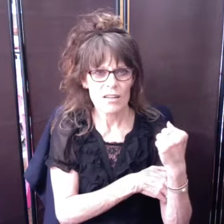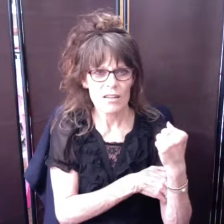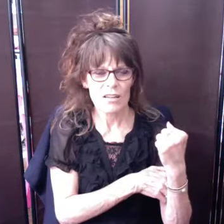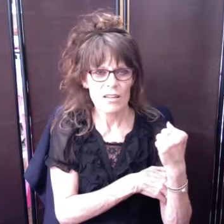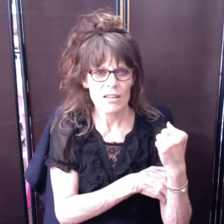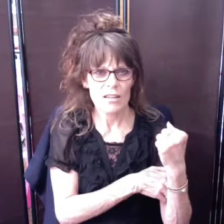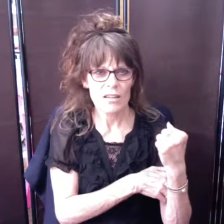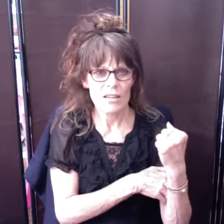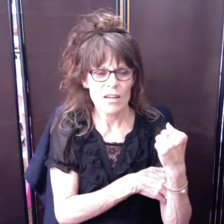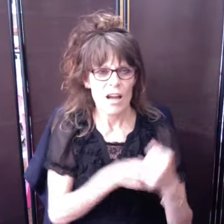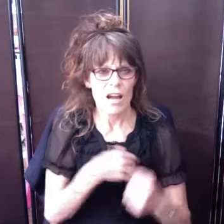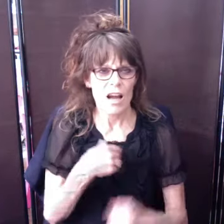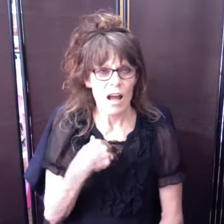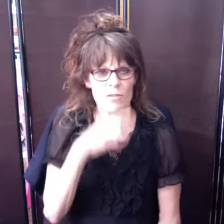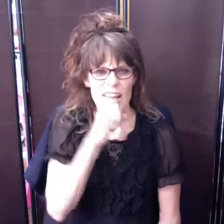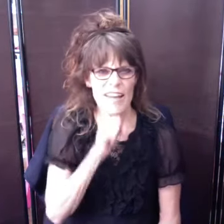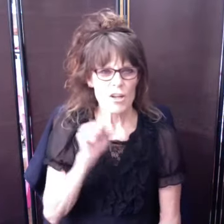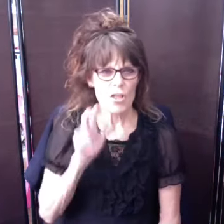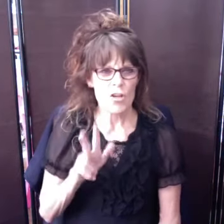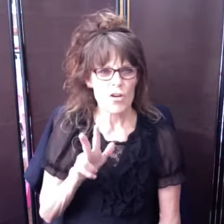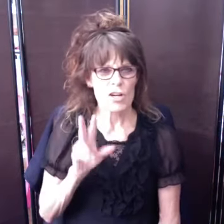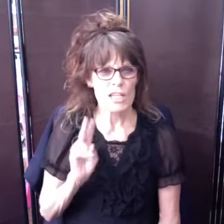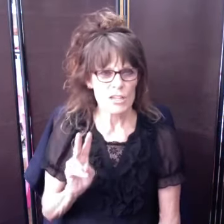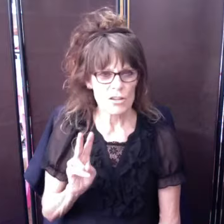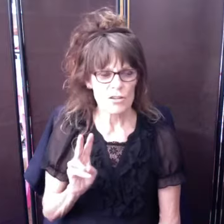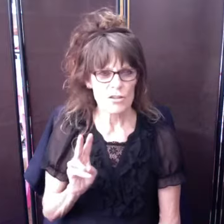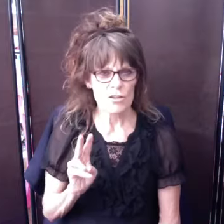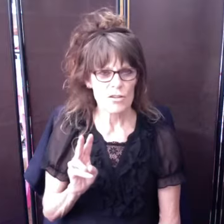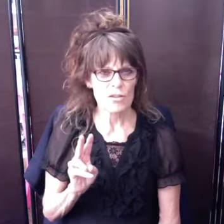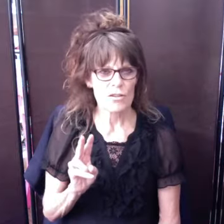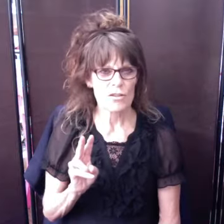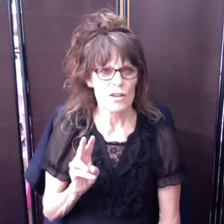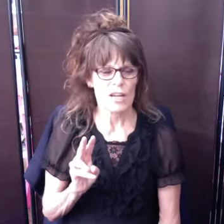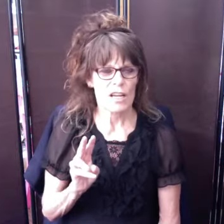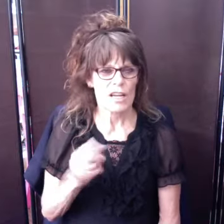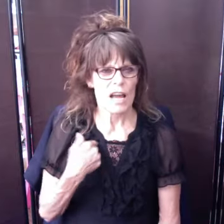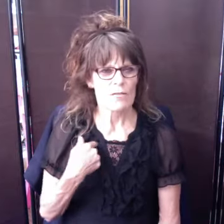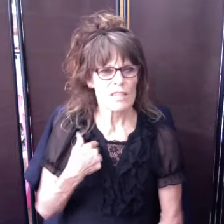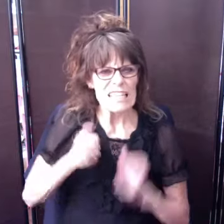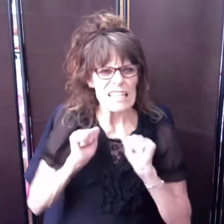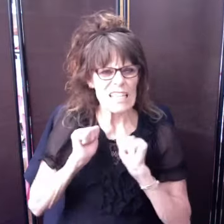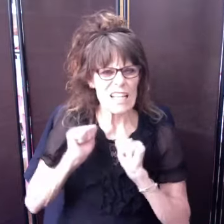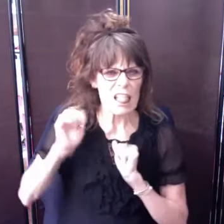I was a 32-year-old man with the childish influence of a little boy, had certainly not grown